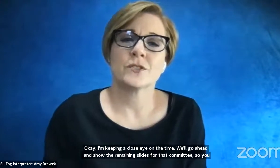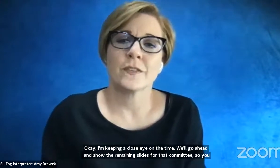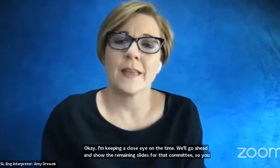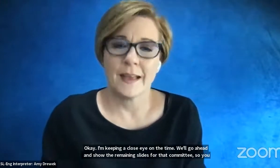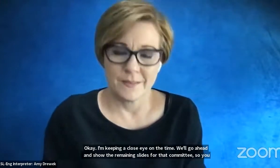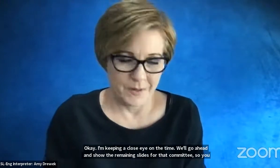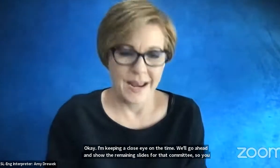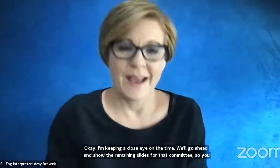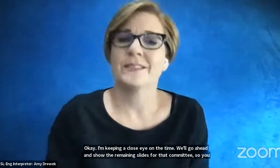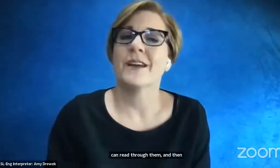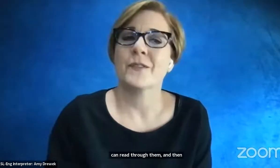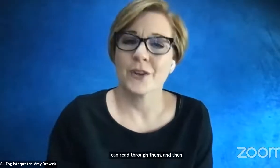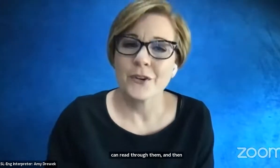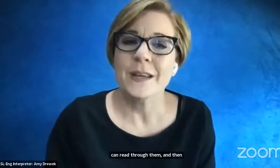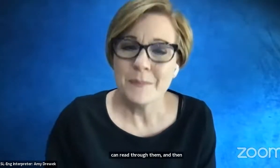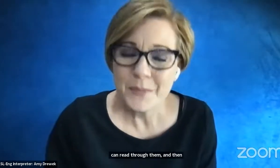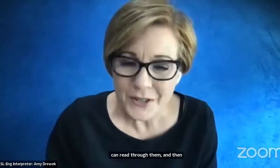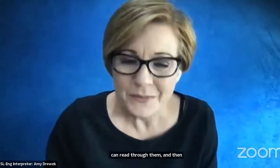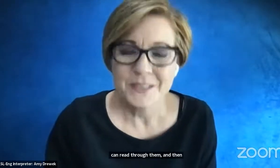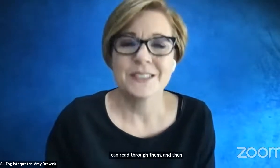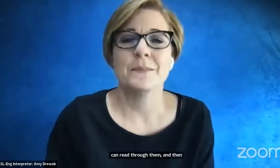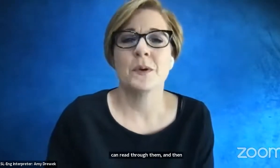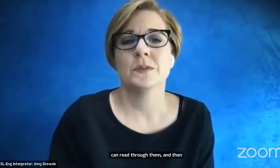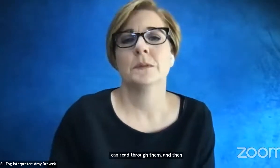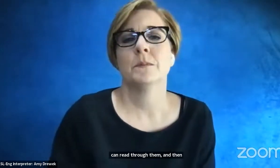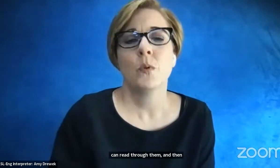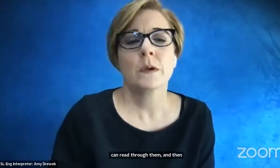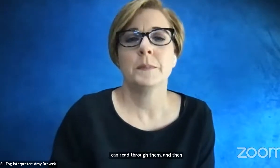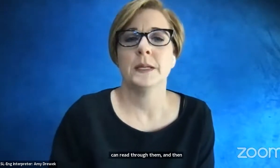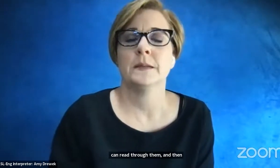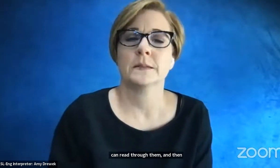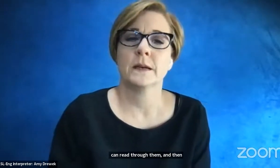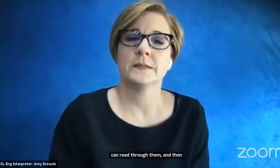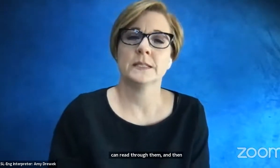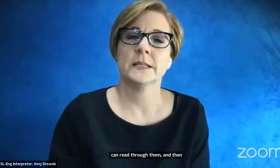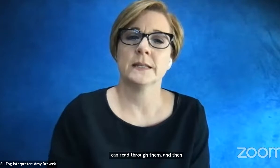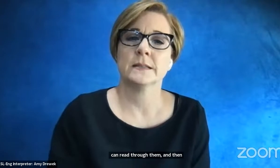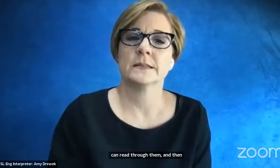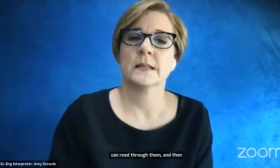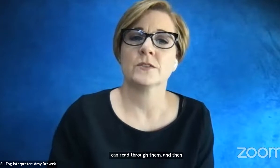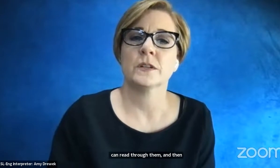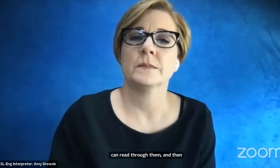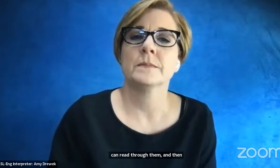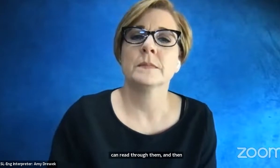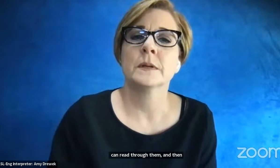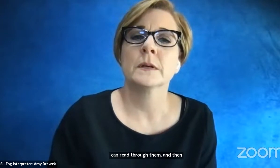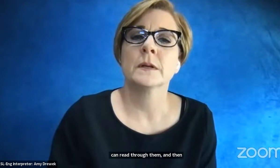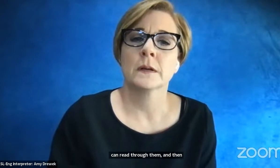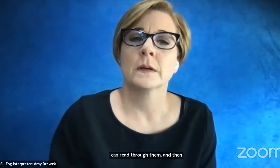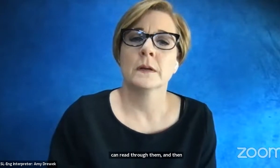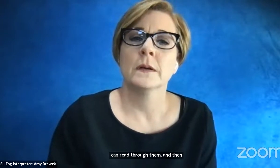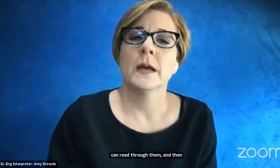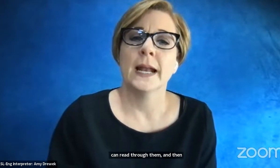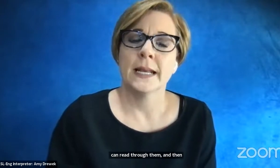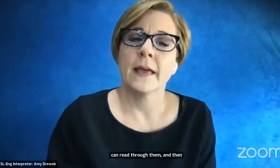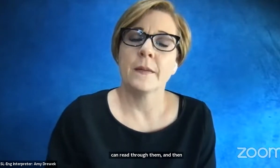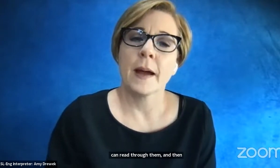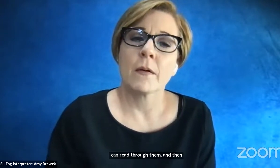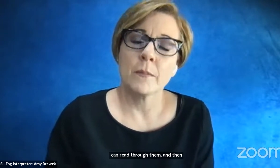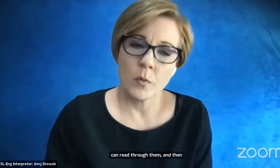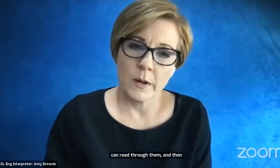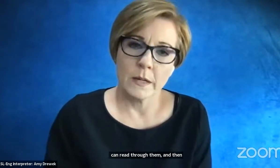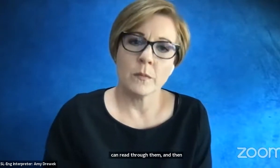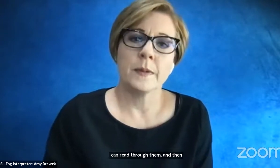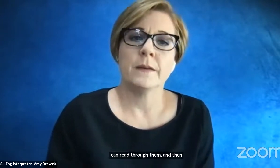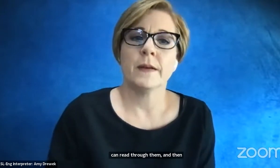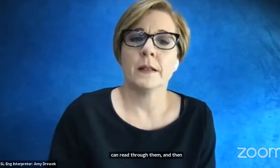because I want to make sure that we have time for your input, which is the most important piece of today's session. And again,